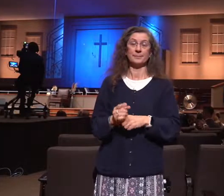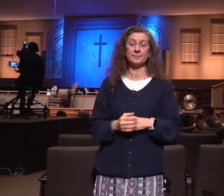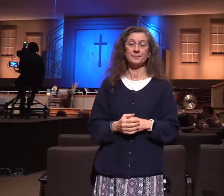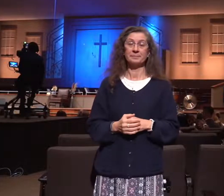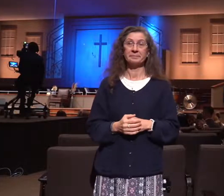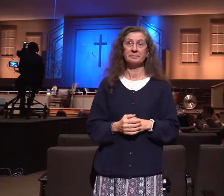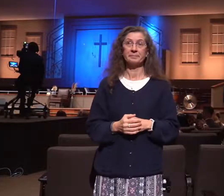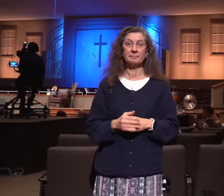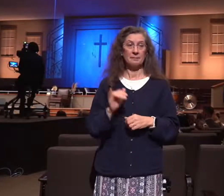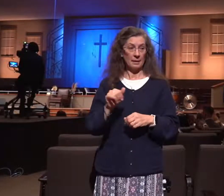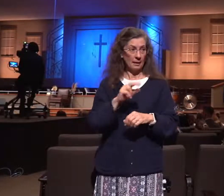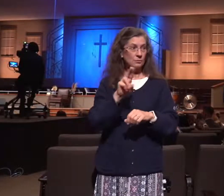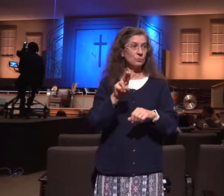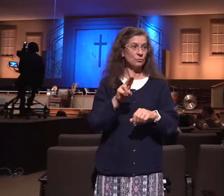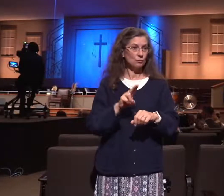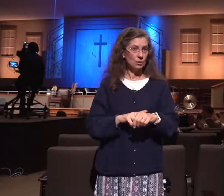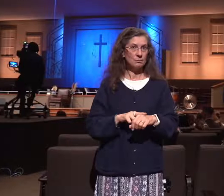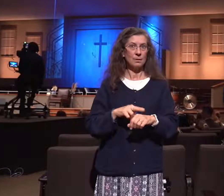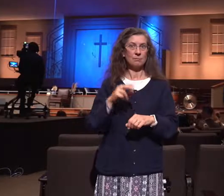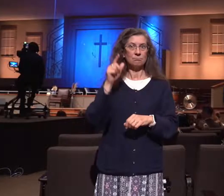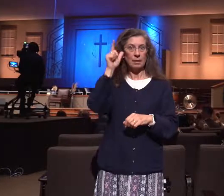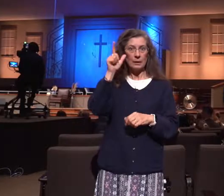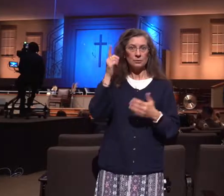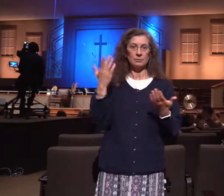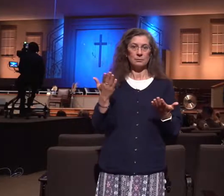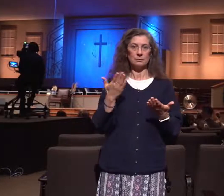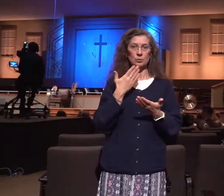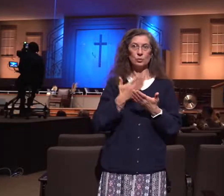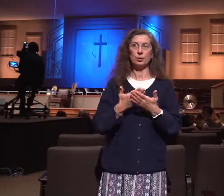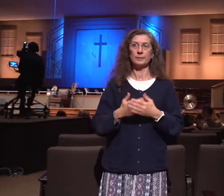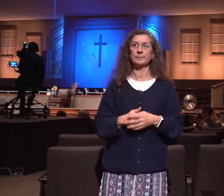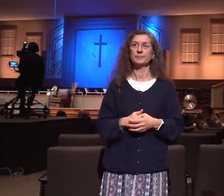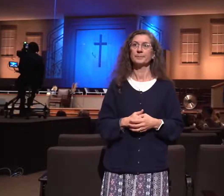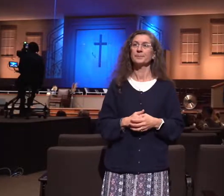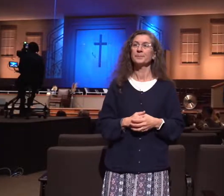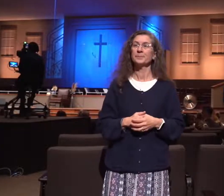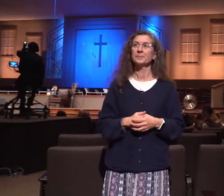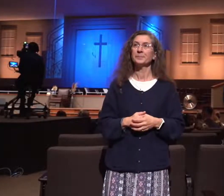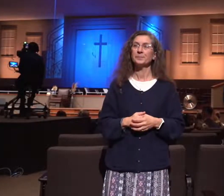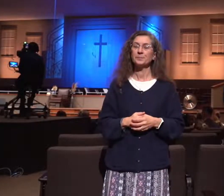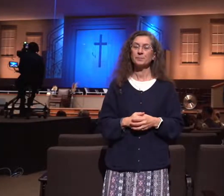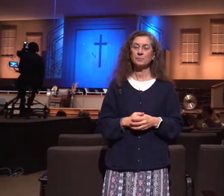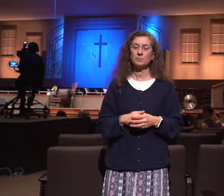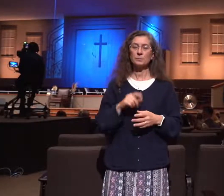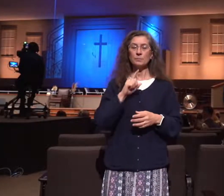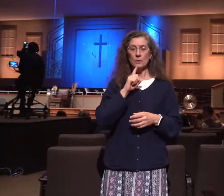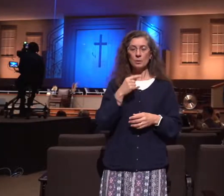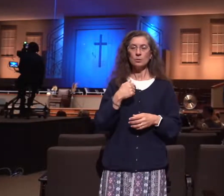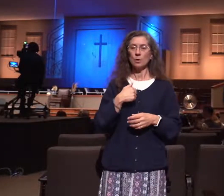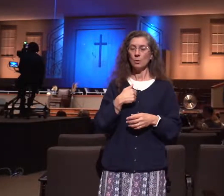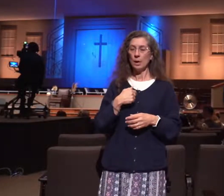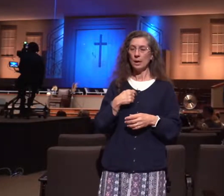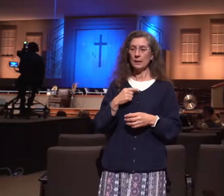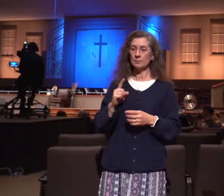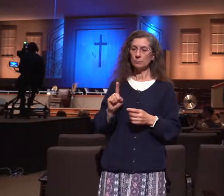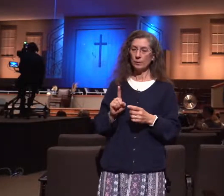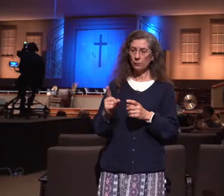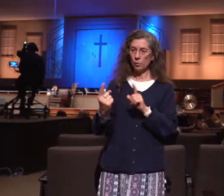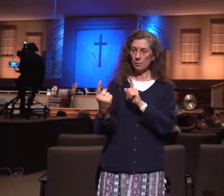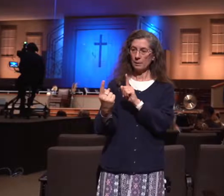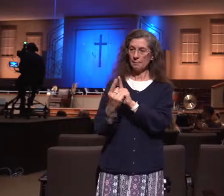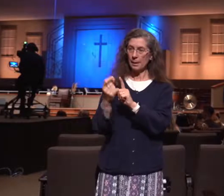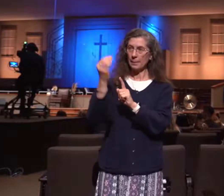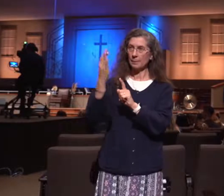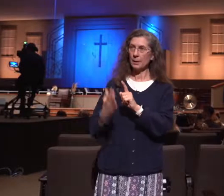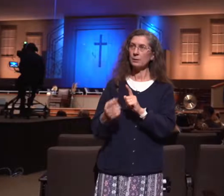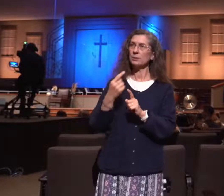Isn't that the most reasonable thing you could think about? And so I went forward and I said, Brother Jones, I believe what you